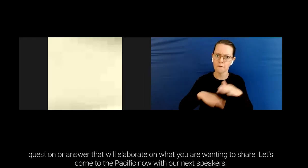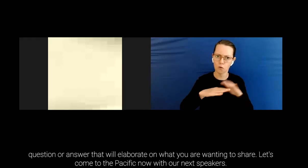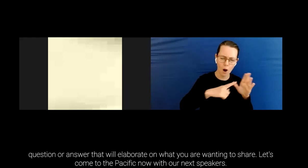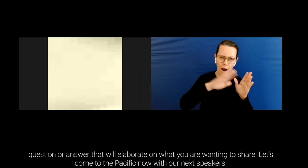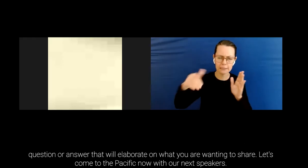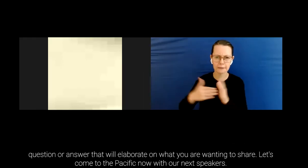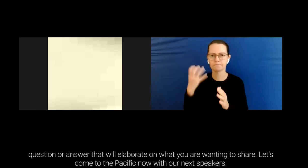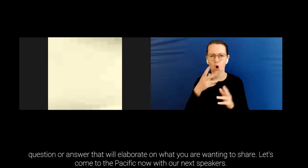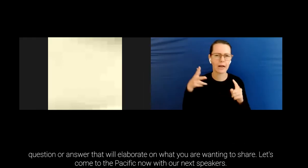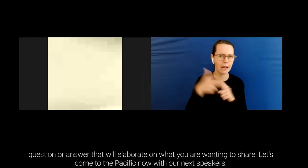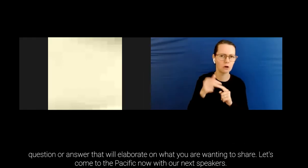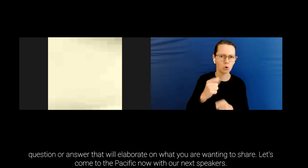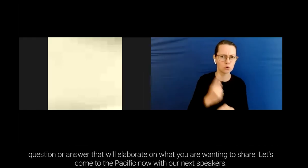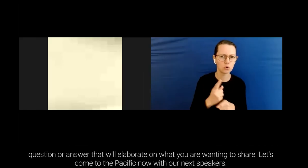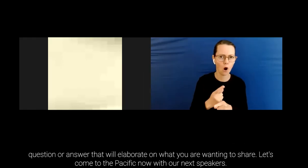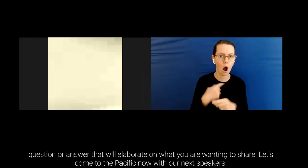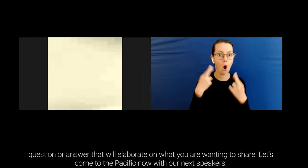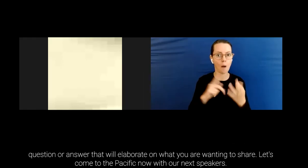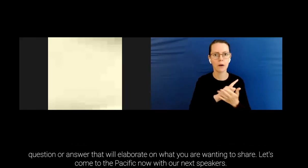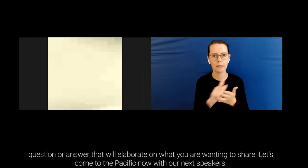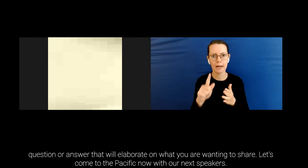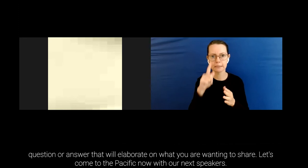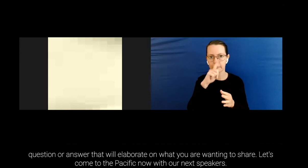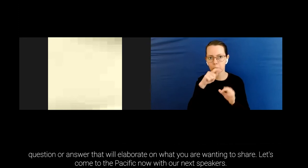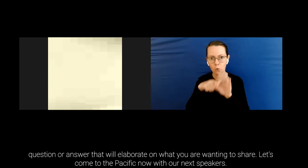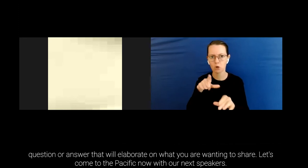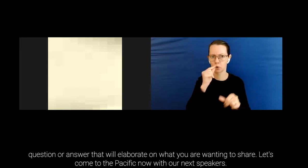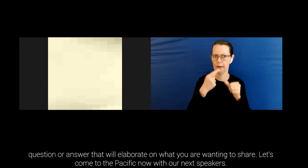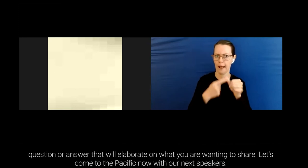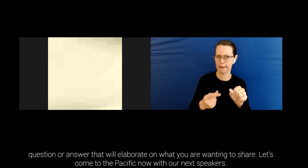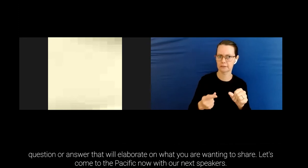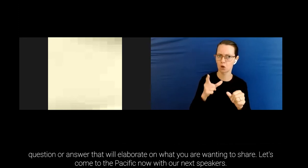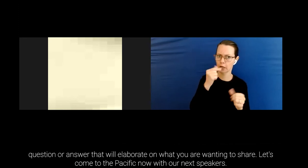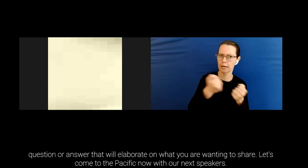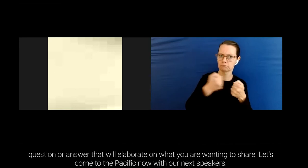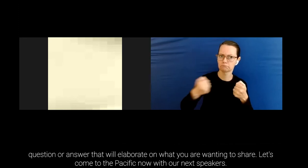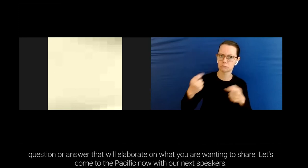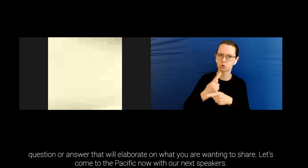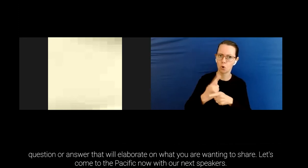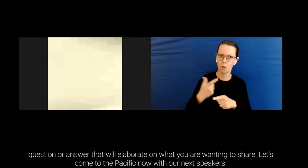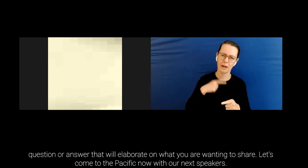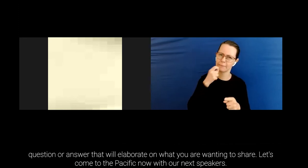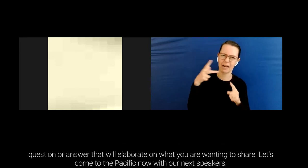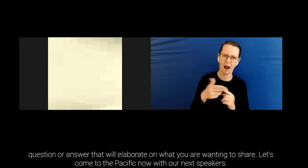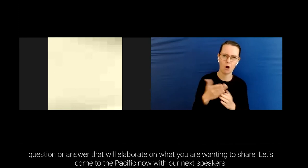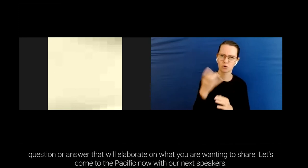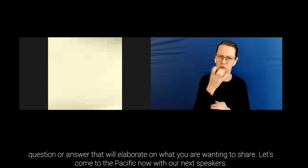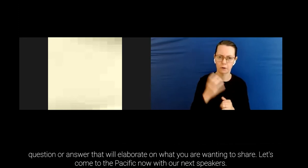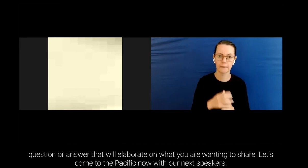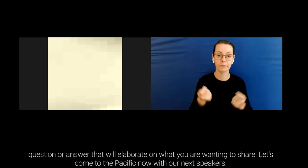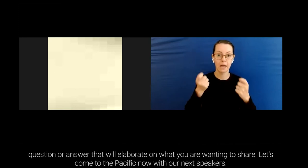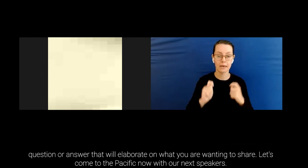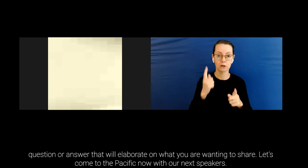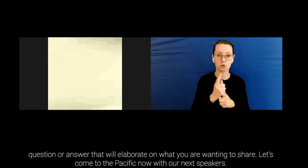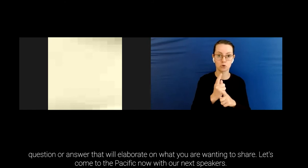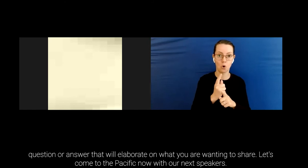answer that'll come your way again to you can elaborate on what you wanted to share. Let's come to the Pacific now with our